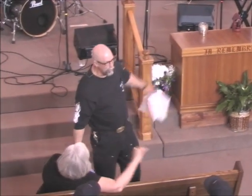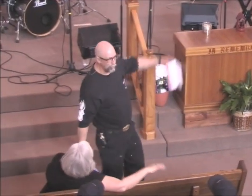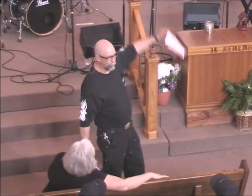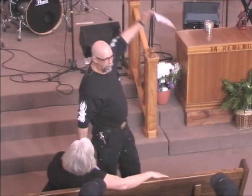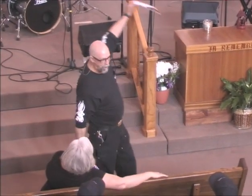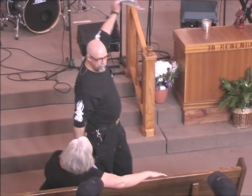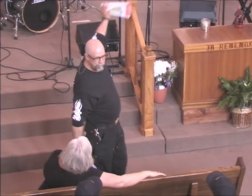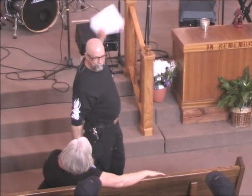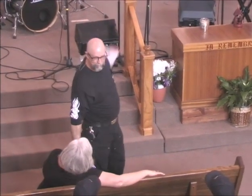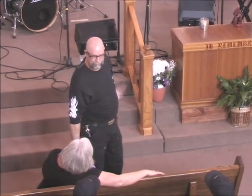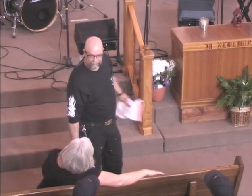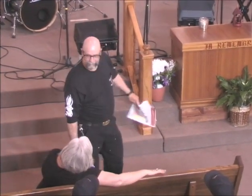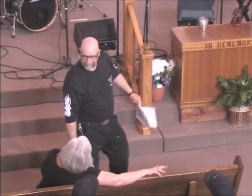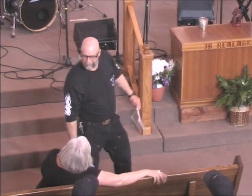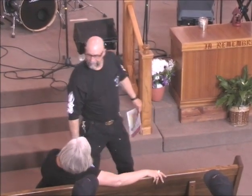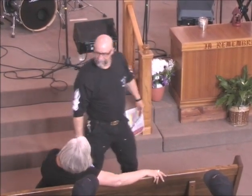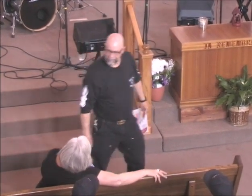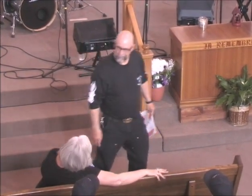There's no cross.